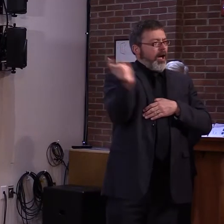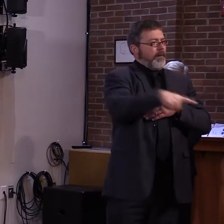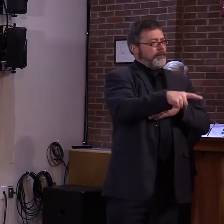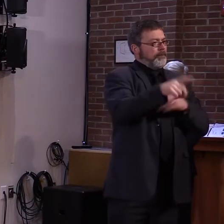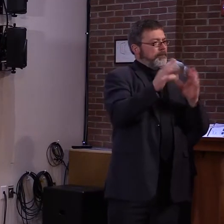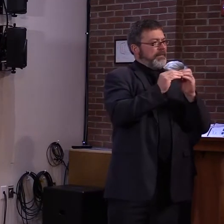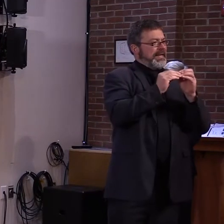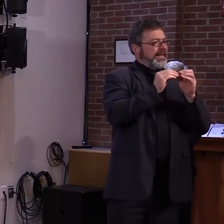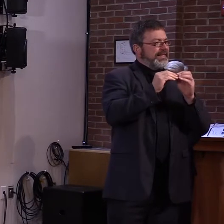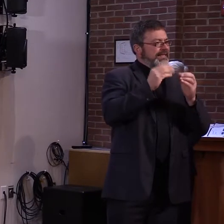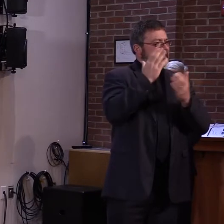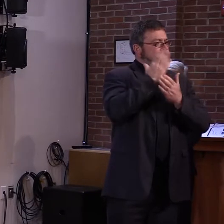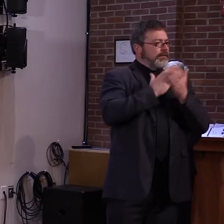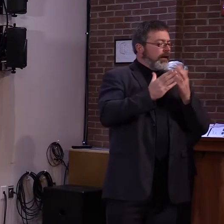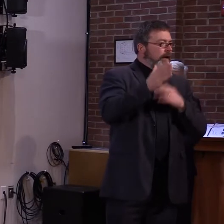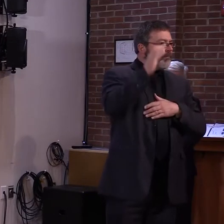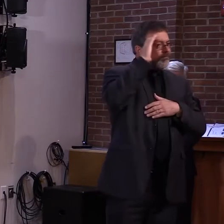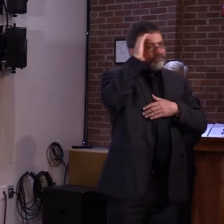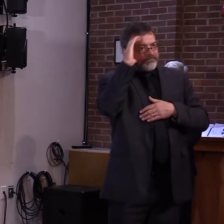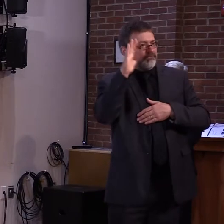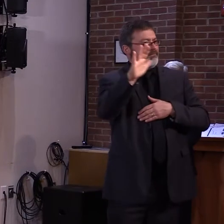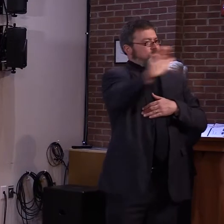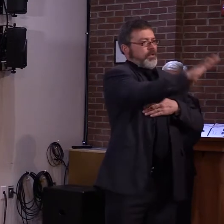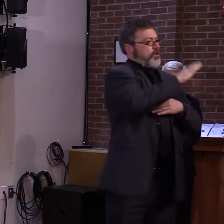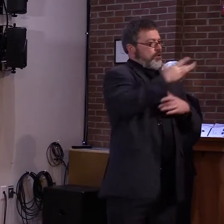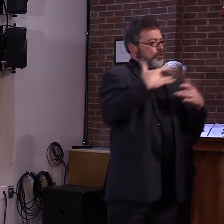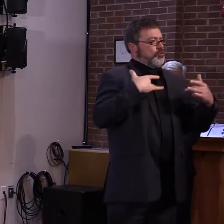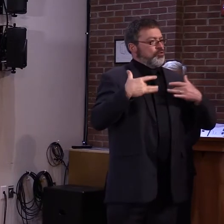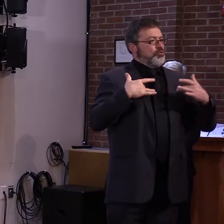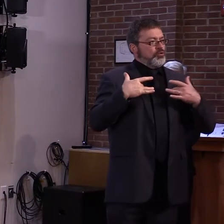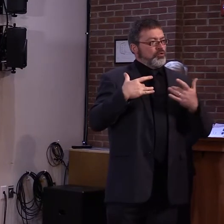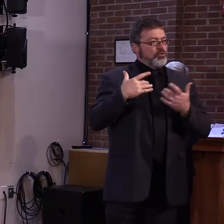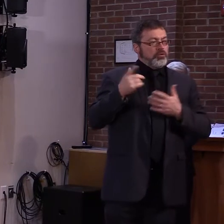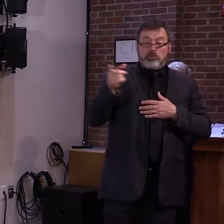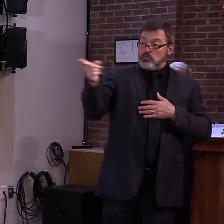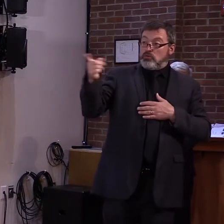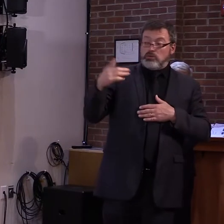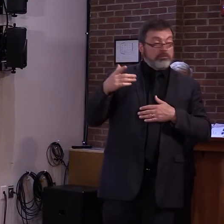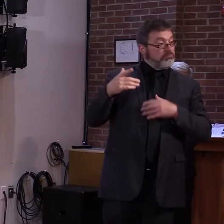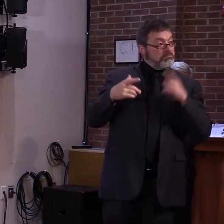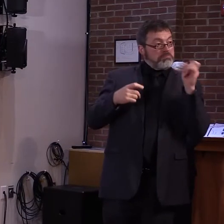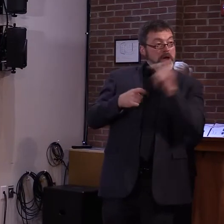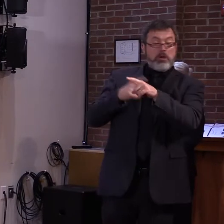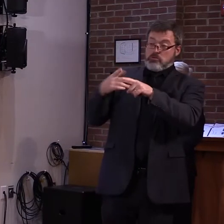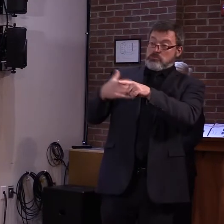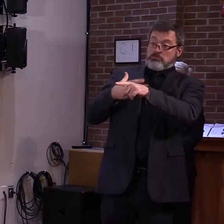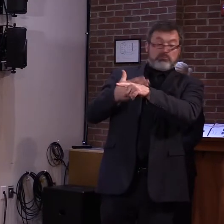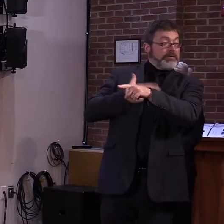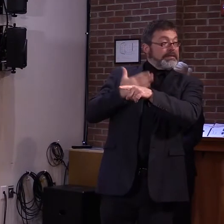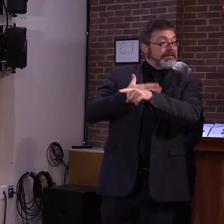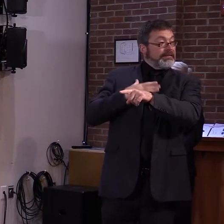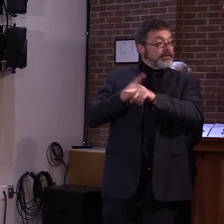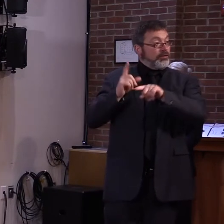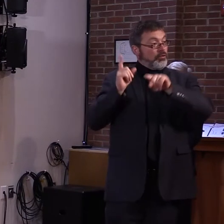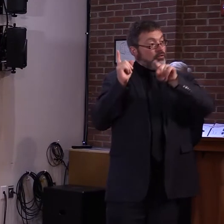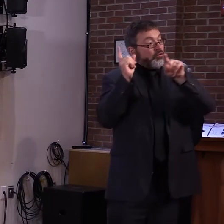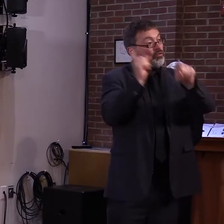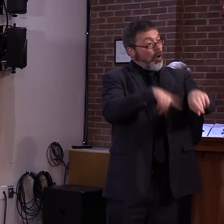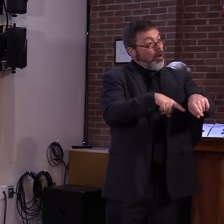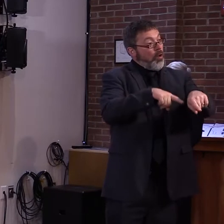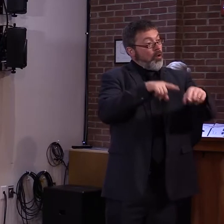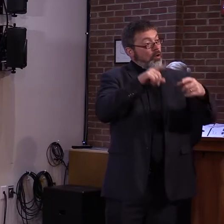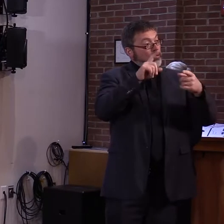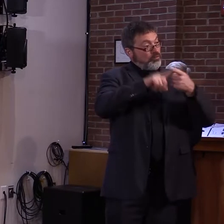person. Governor, would you be willing to attend a socially distanced meeting in Richford on a